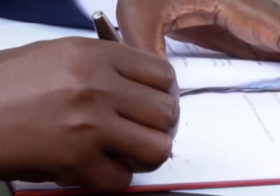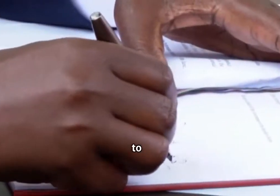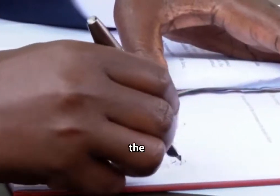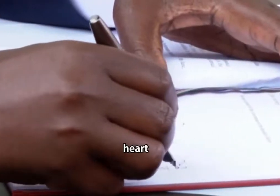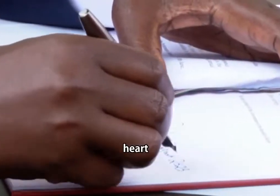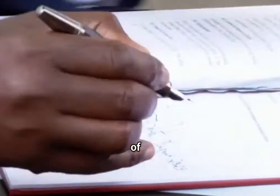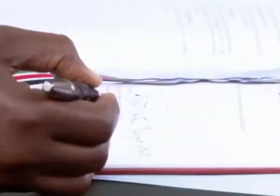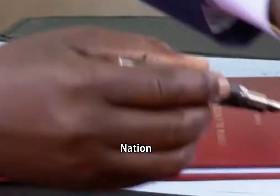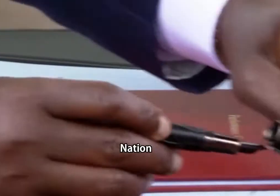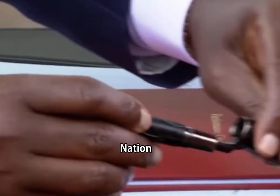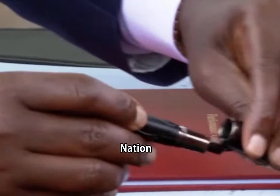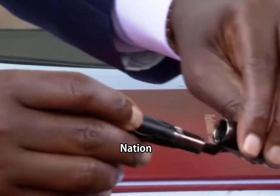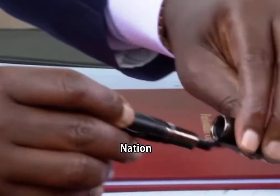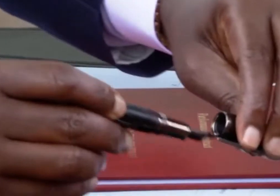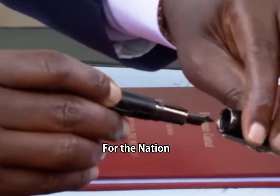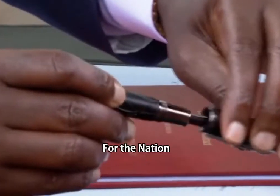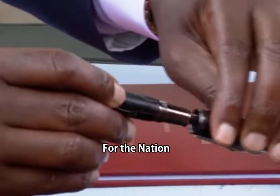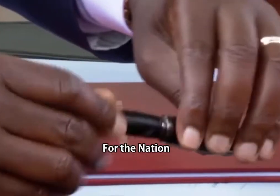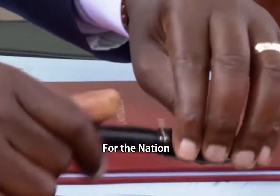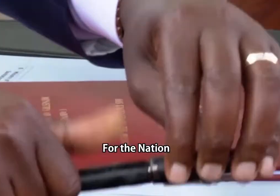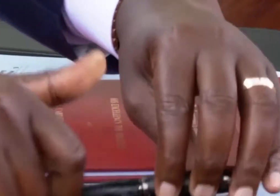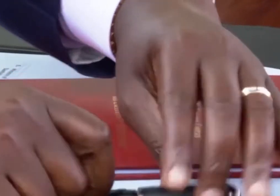the heart of the nation for the nation.